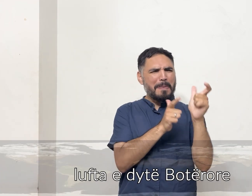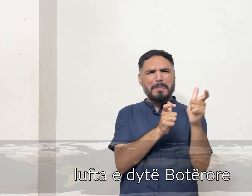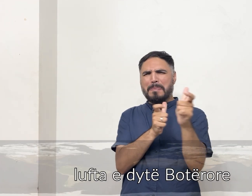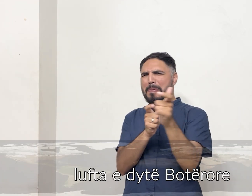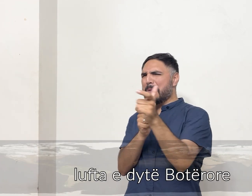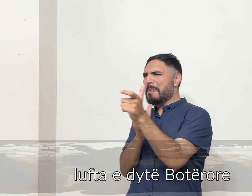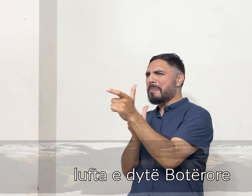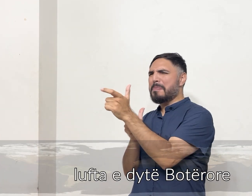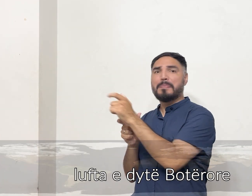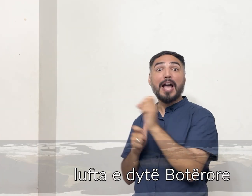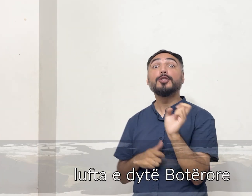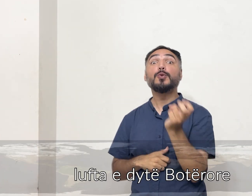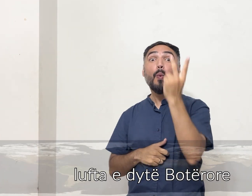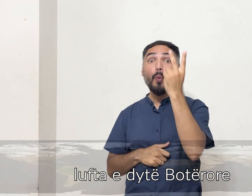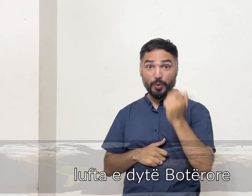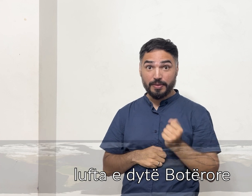war, the Second World War.